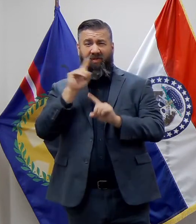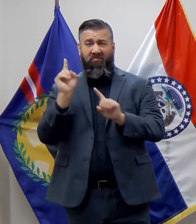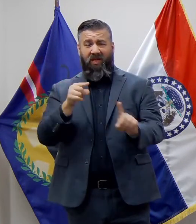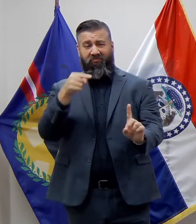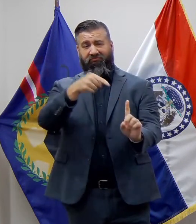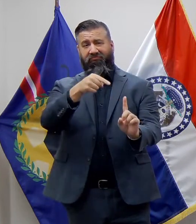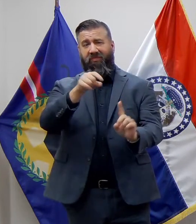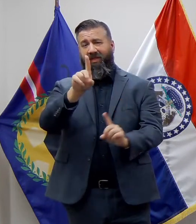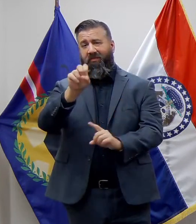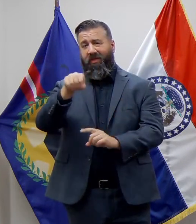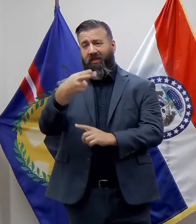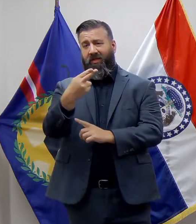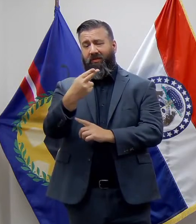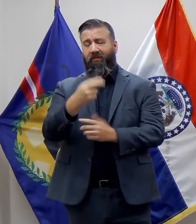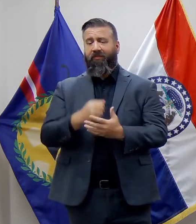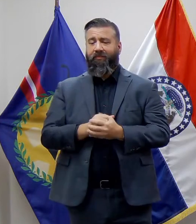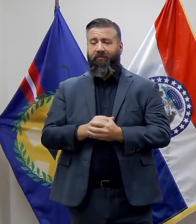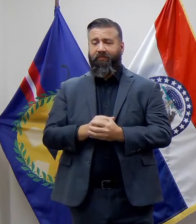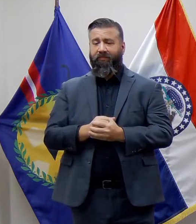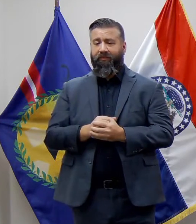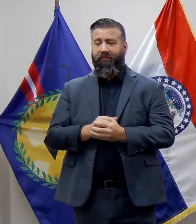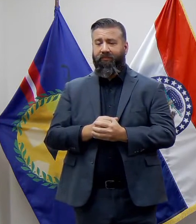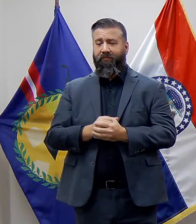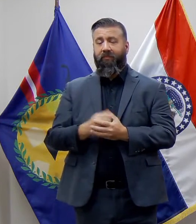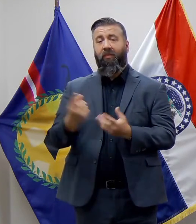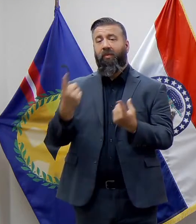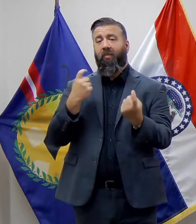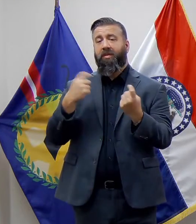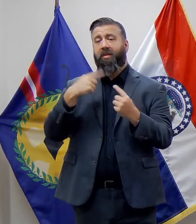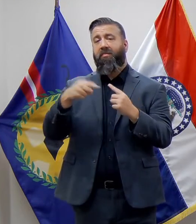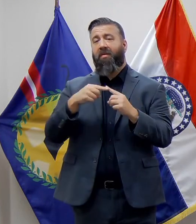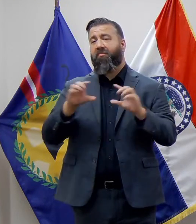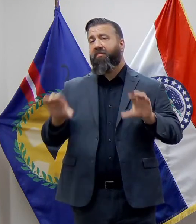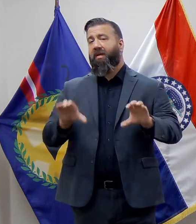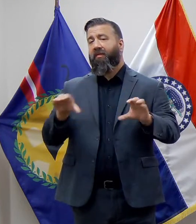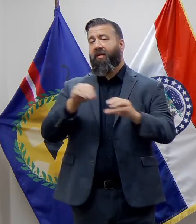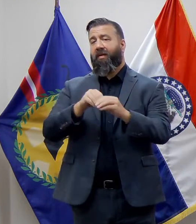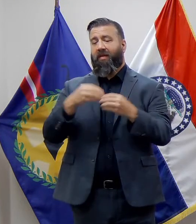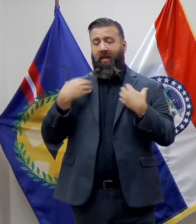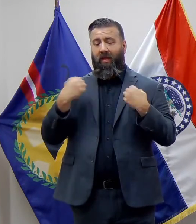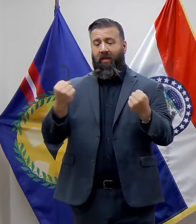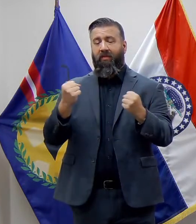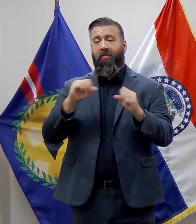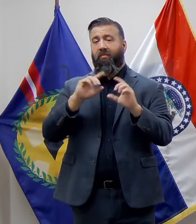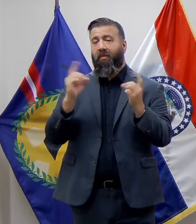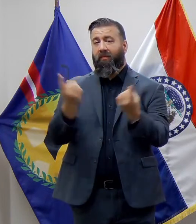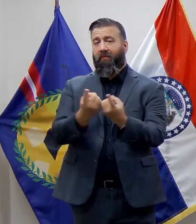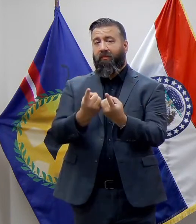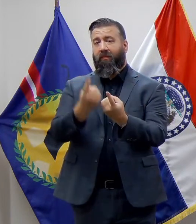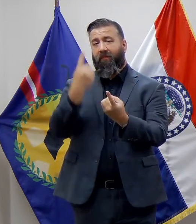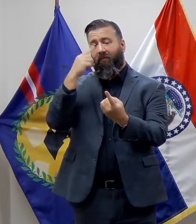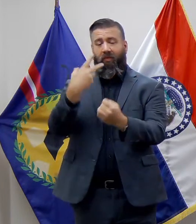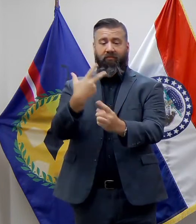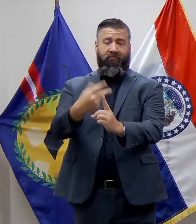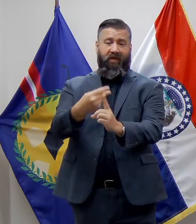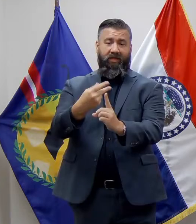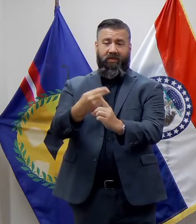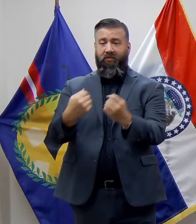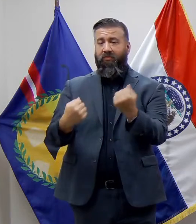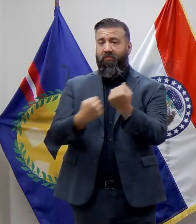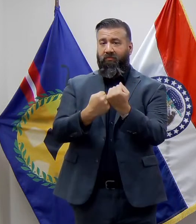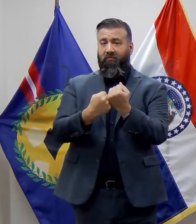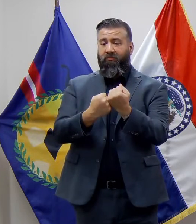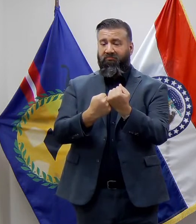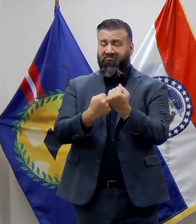department? So the question is about the activity at the health department for vaccine boosters. And the activity has been